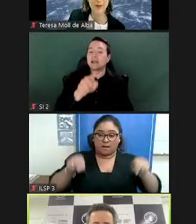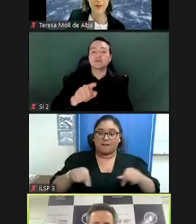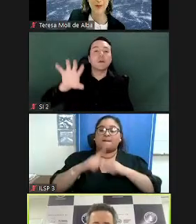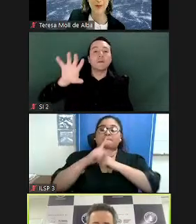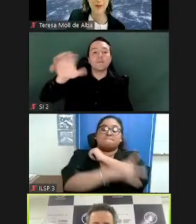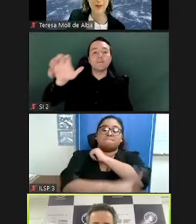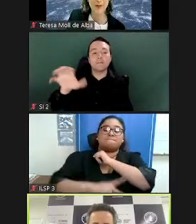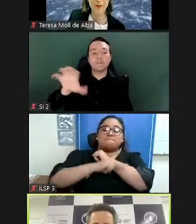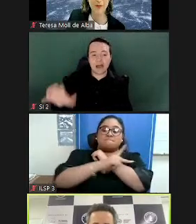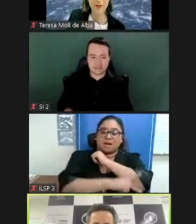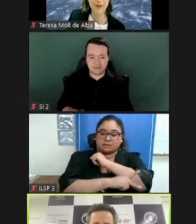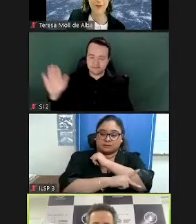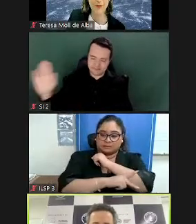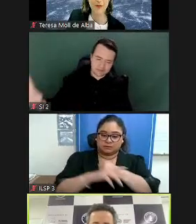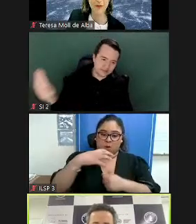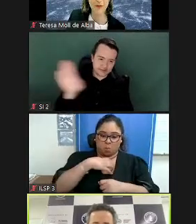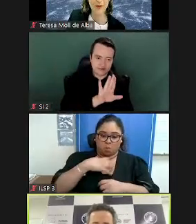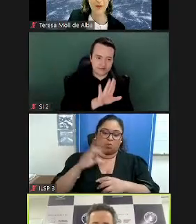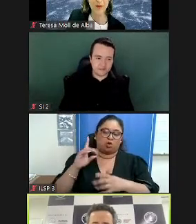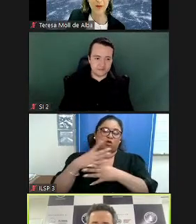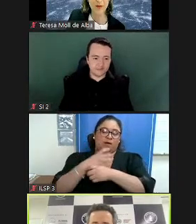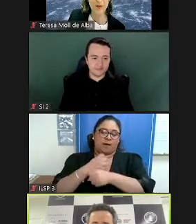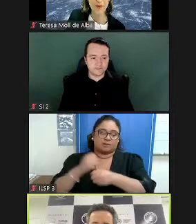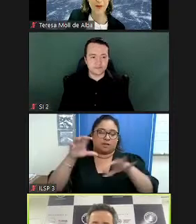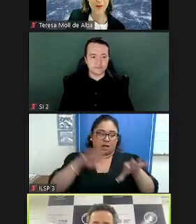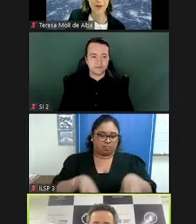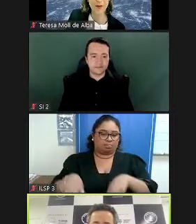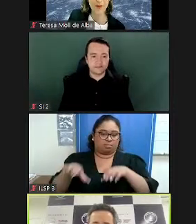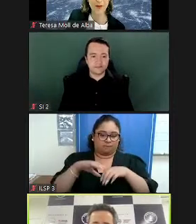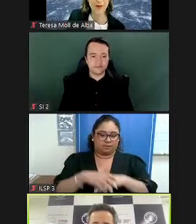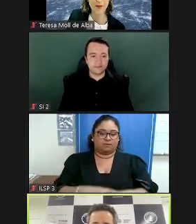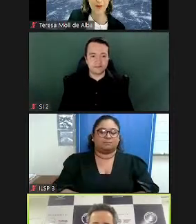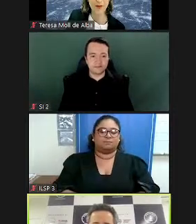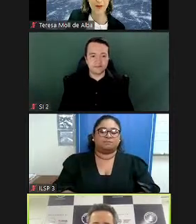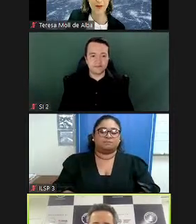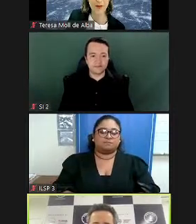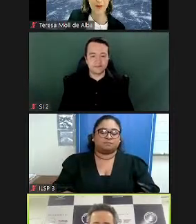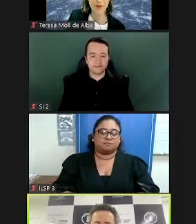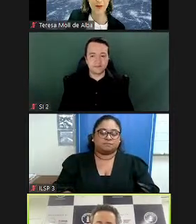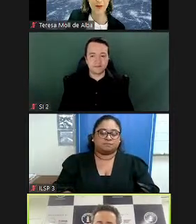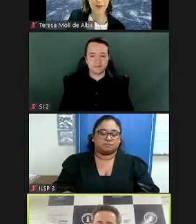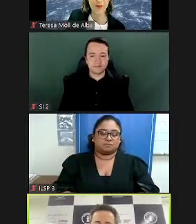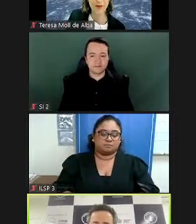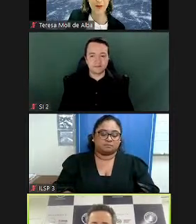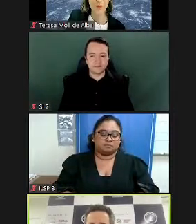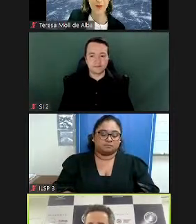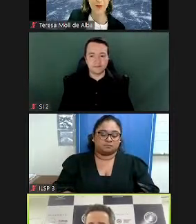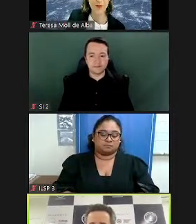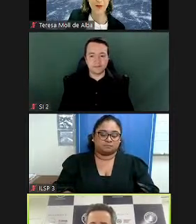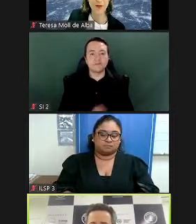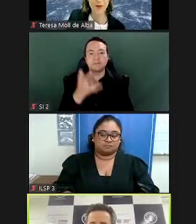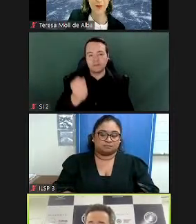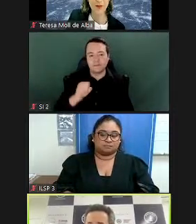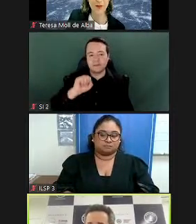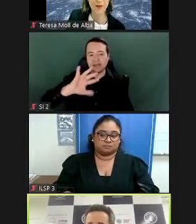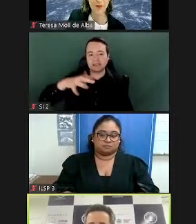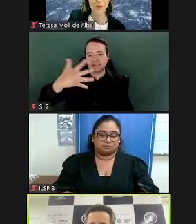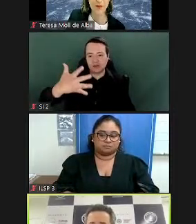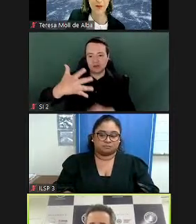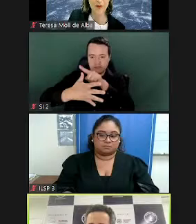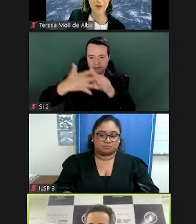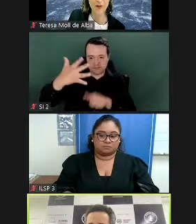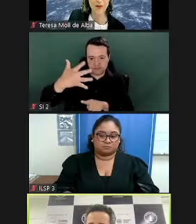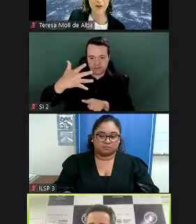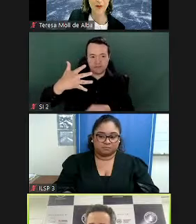here we have the countries next one please let's talk about the components and this is an initiative that has five